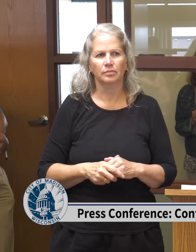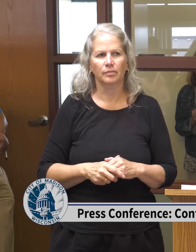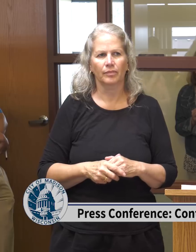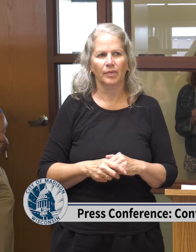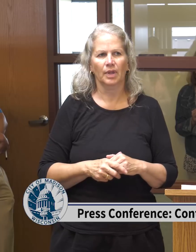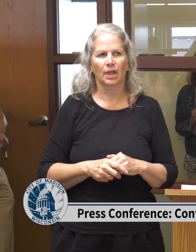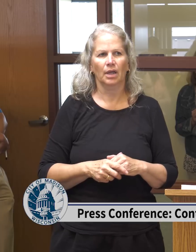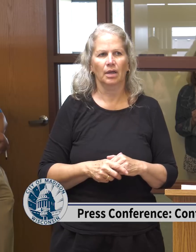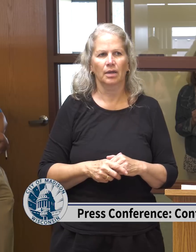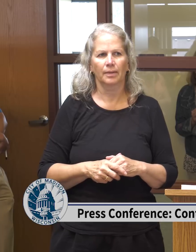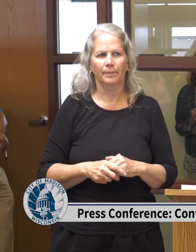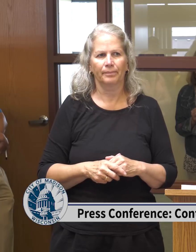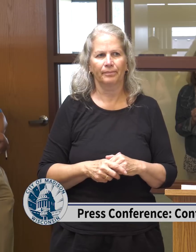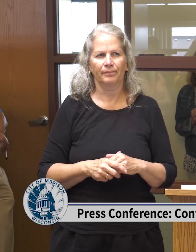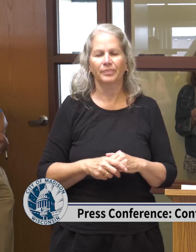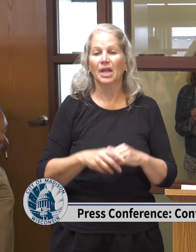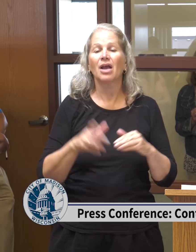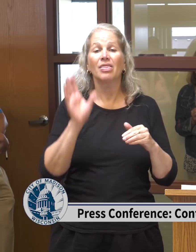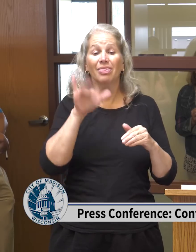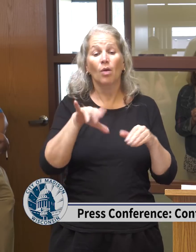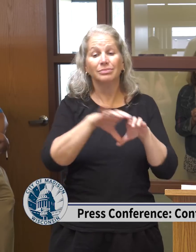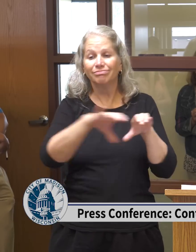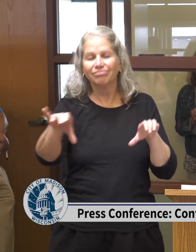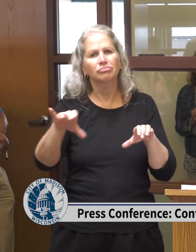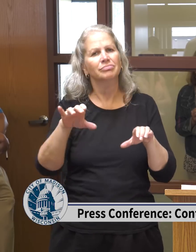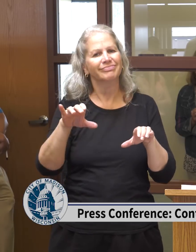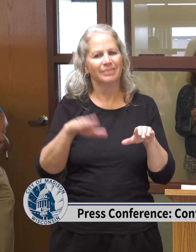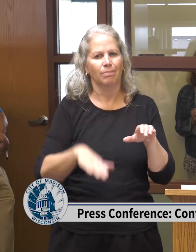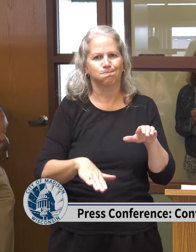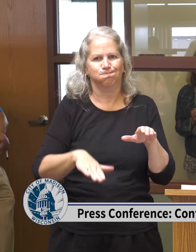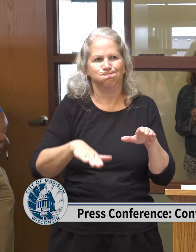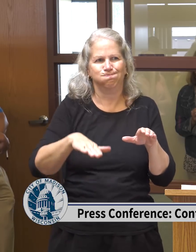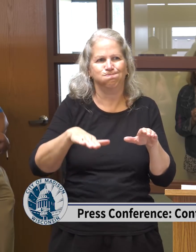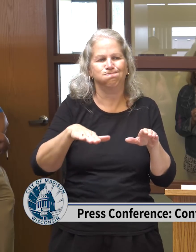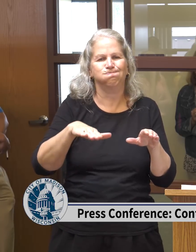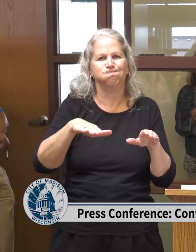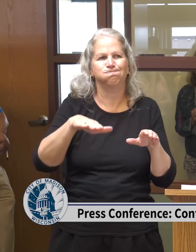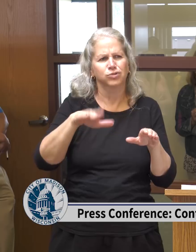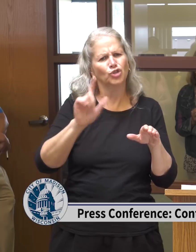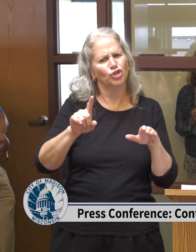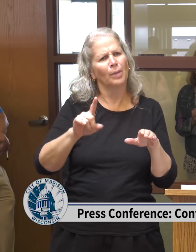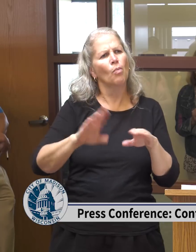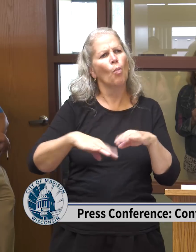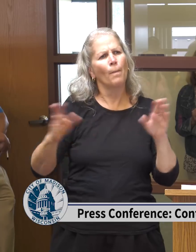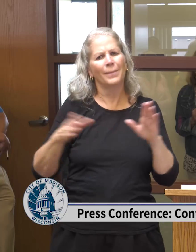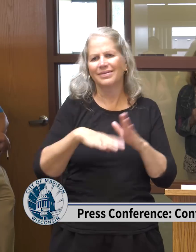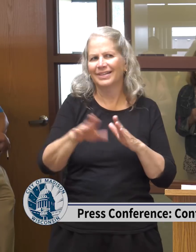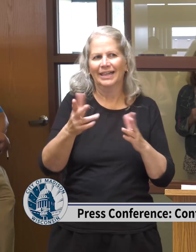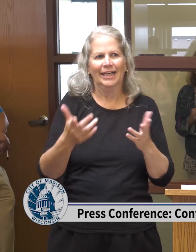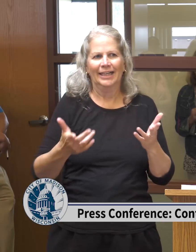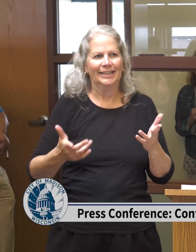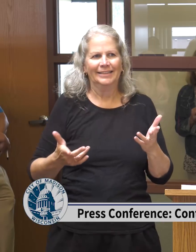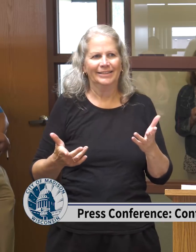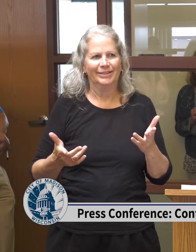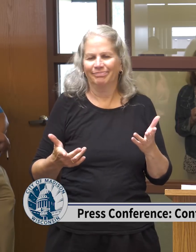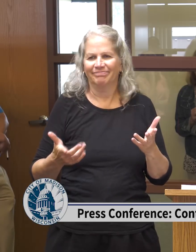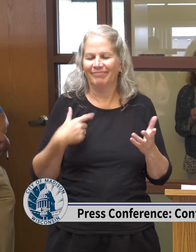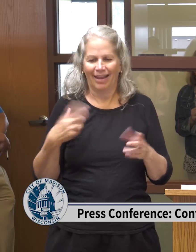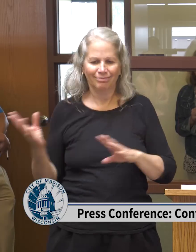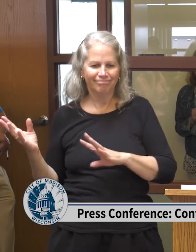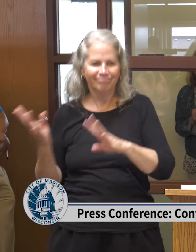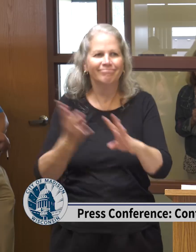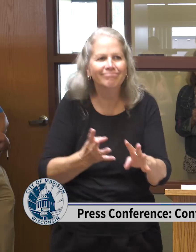is pumping to lower the water level in the storm sewers is not going to work in most